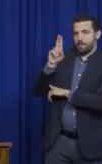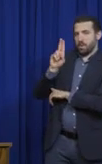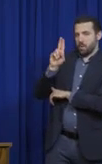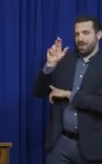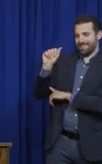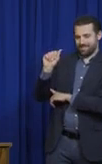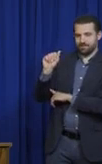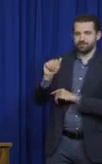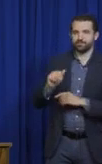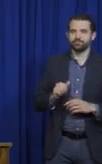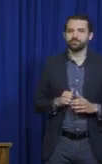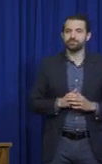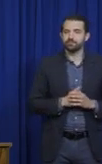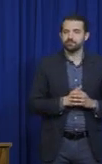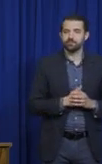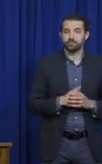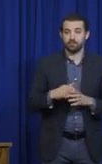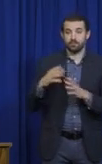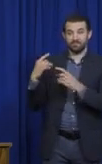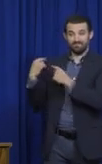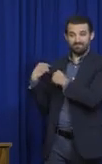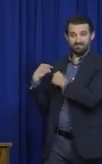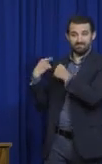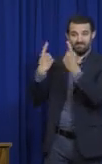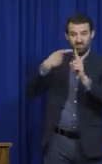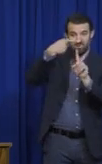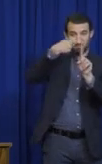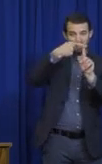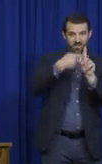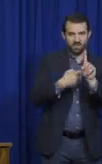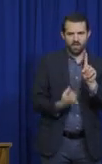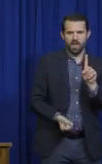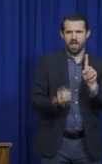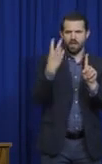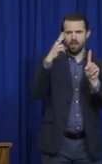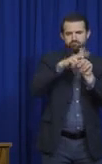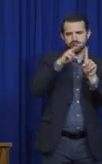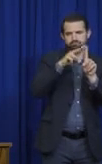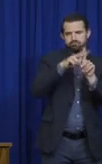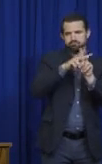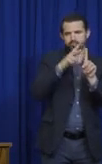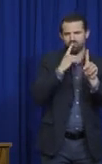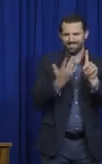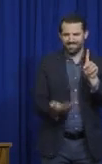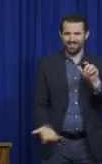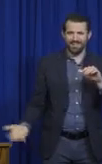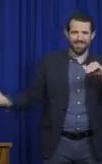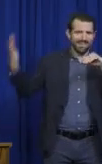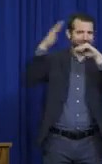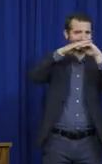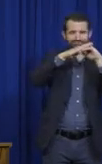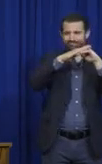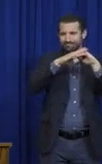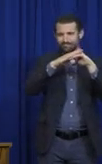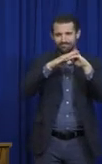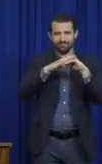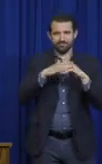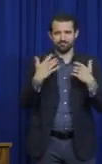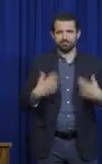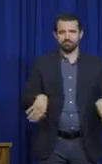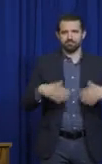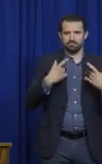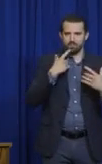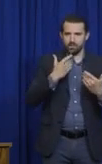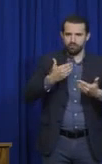Processing the past month's surge of claims while also working to stand up completely new federal programs has taken